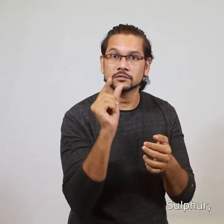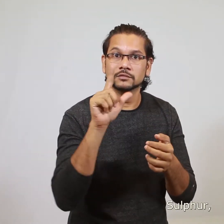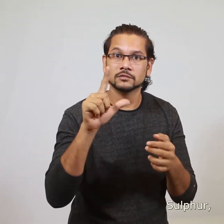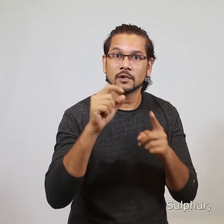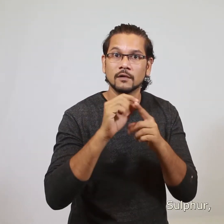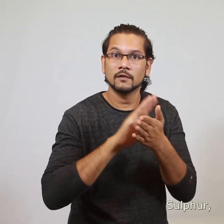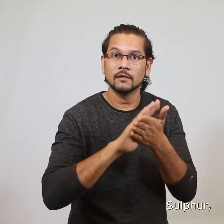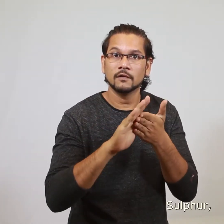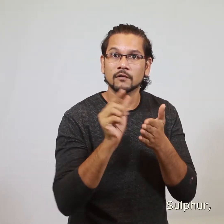sulfur,